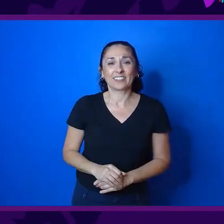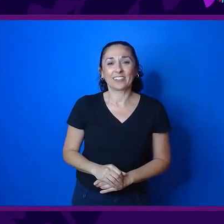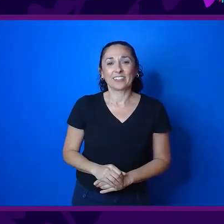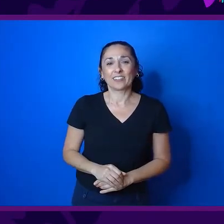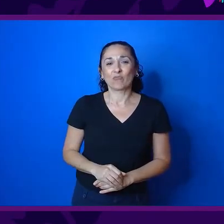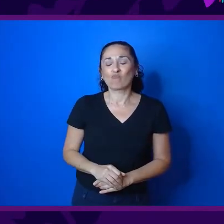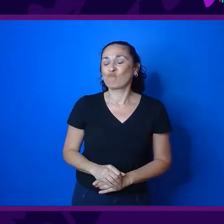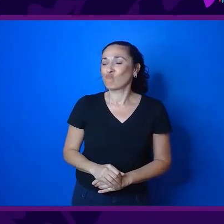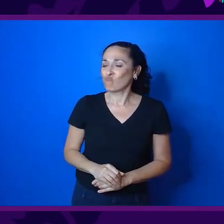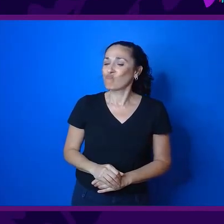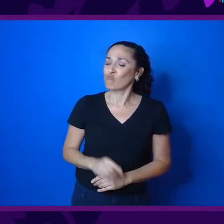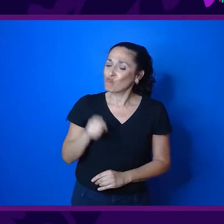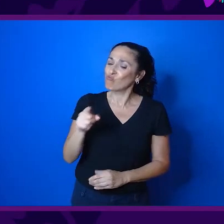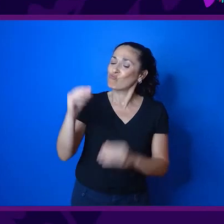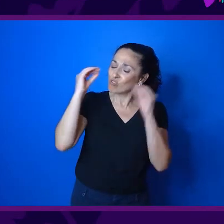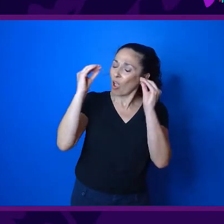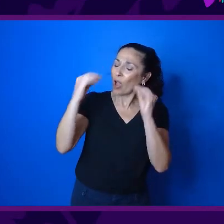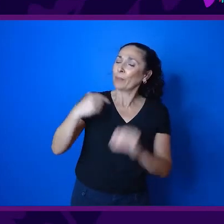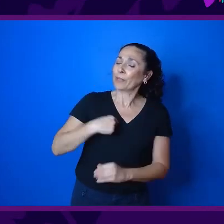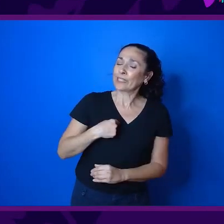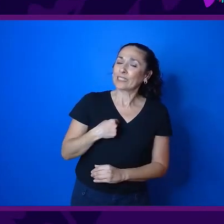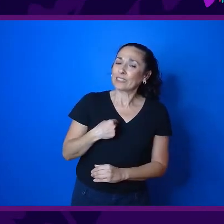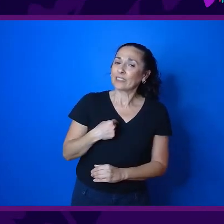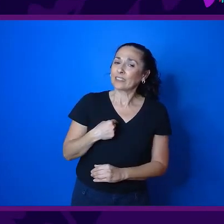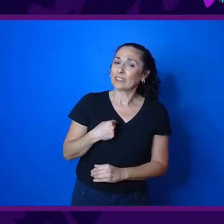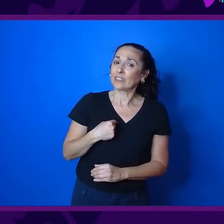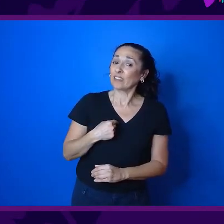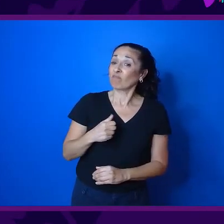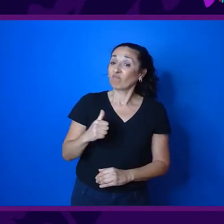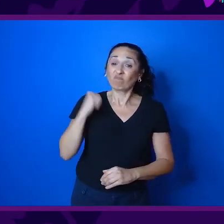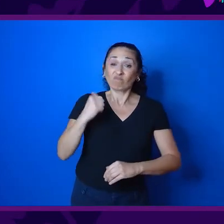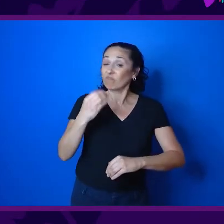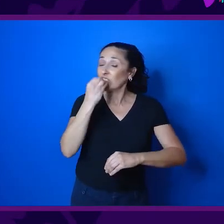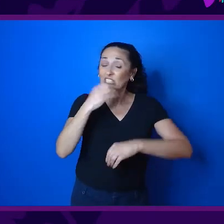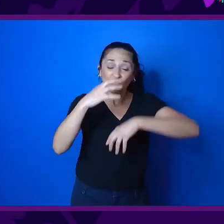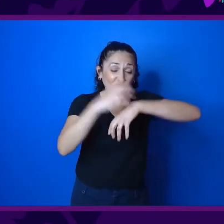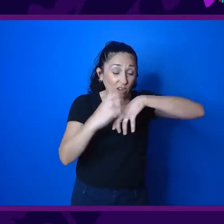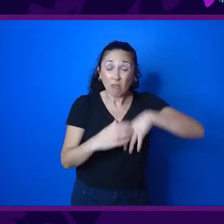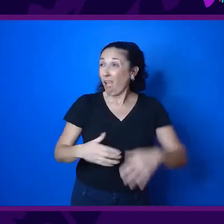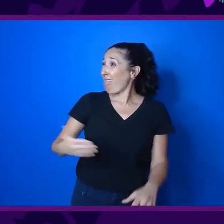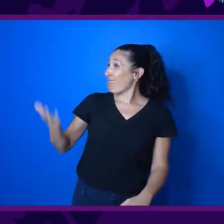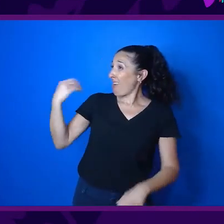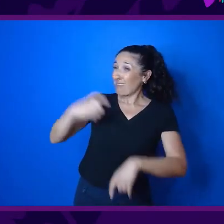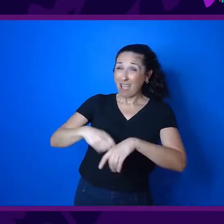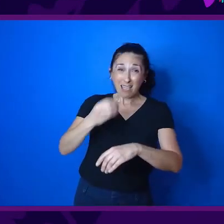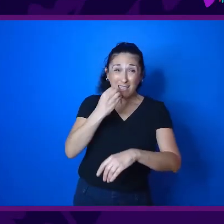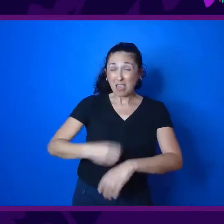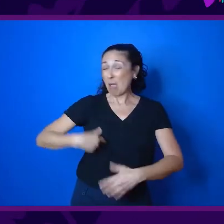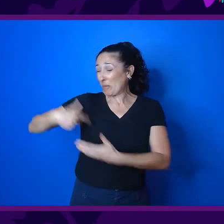You taught me not to eat a grape. You know, the last grape that I had was fed to me as a toddler. I